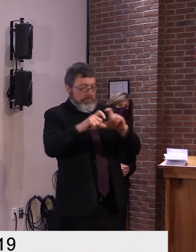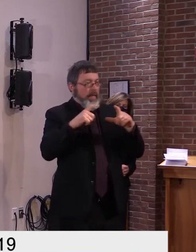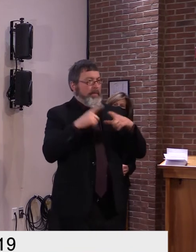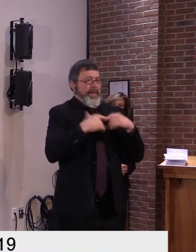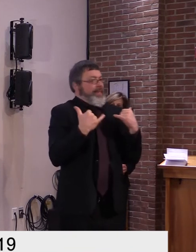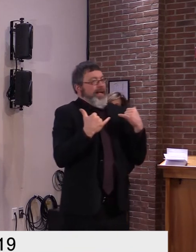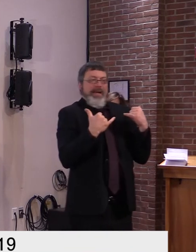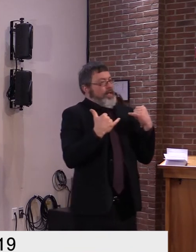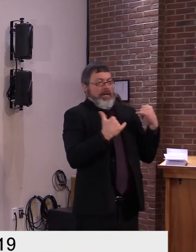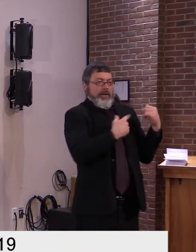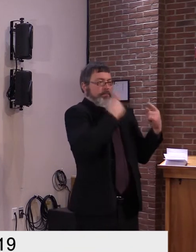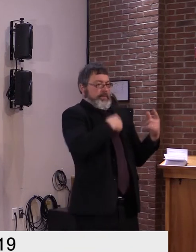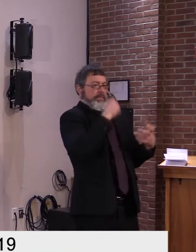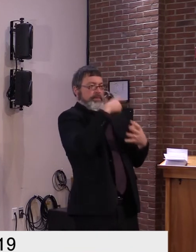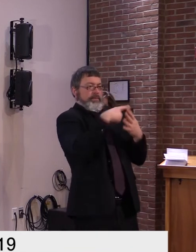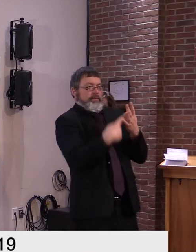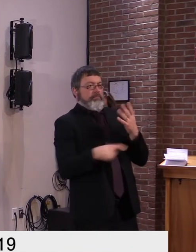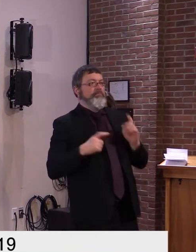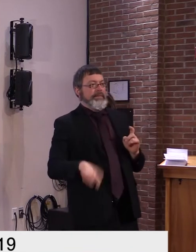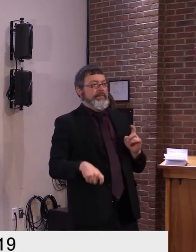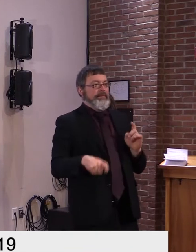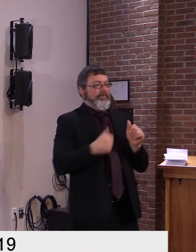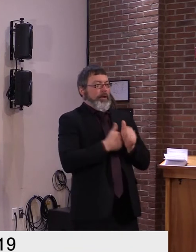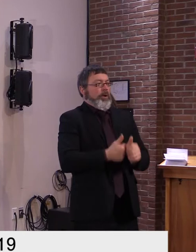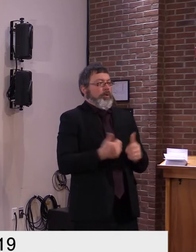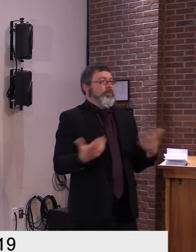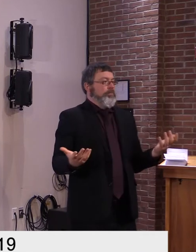Okay, great. Thanks. Was there a question for Secretary Young?